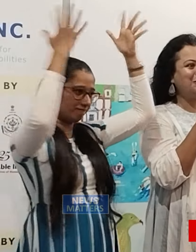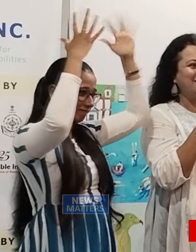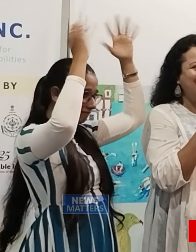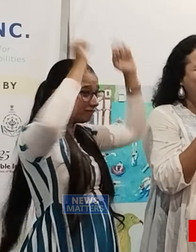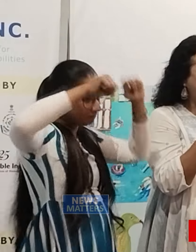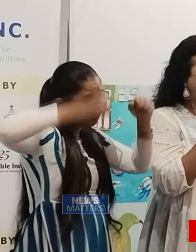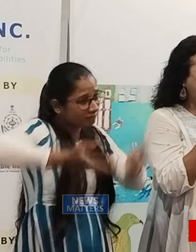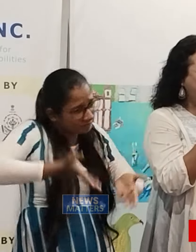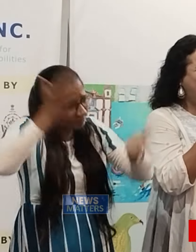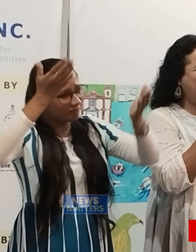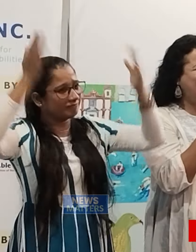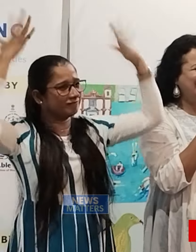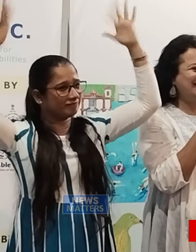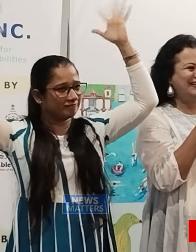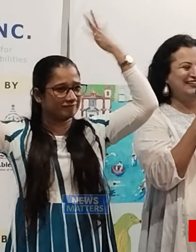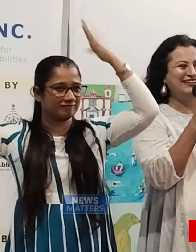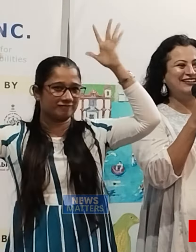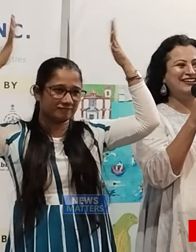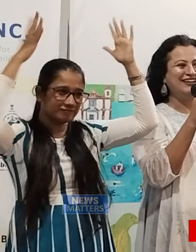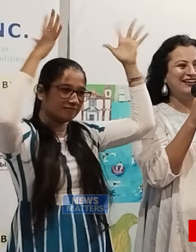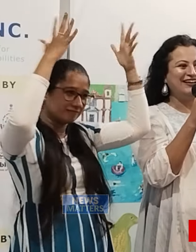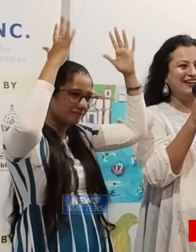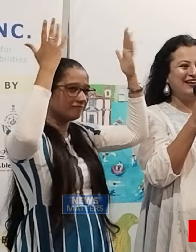Yeah, louder.